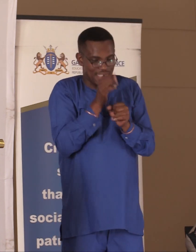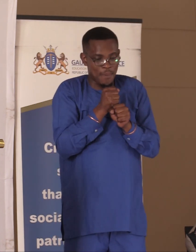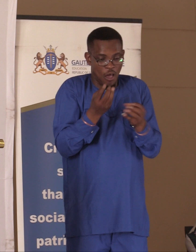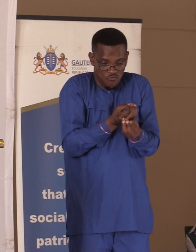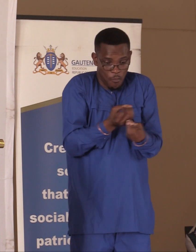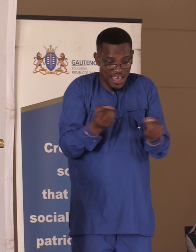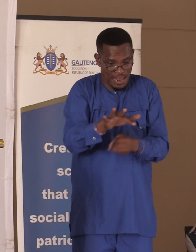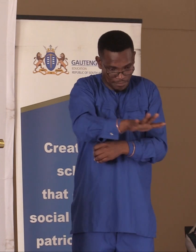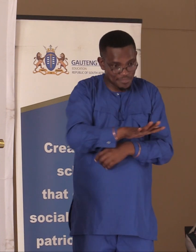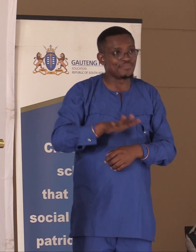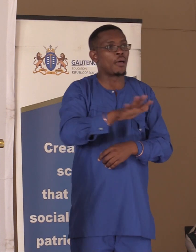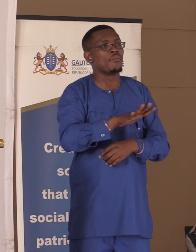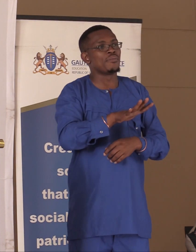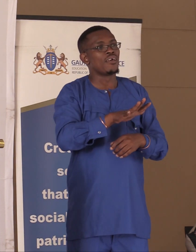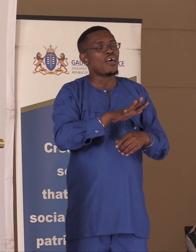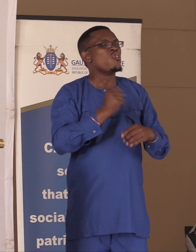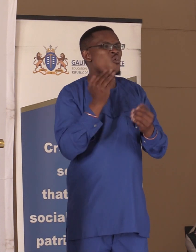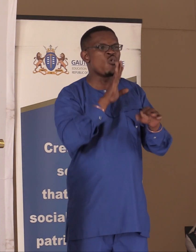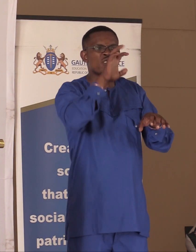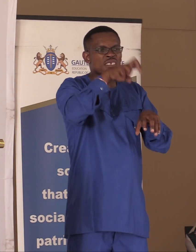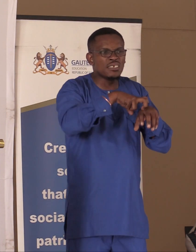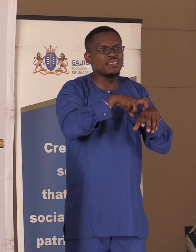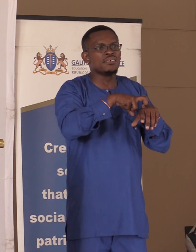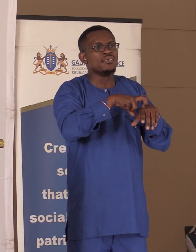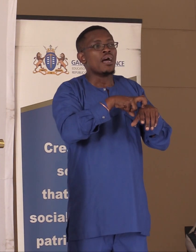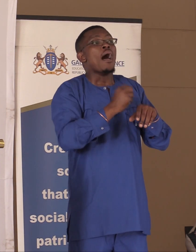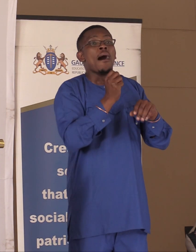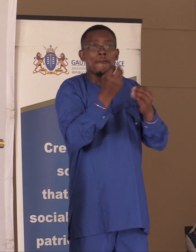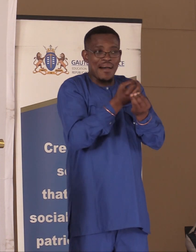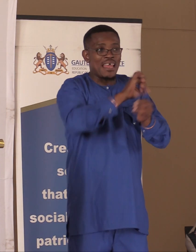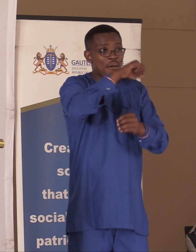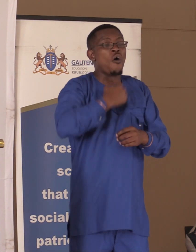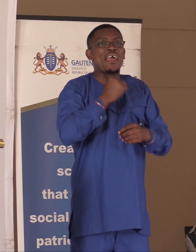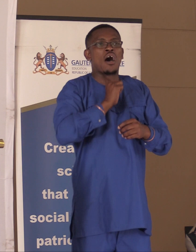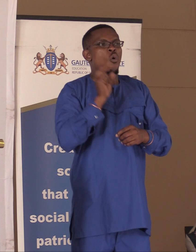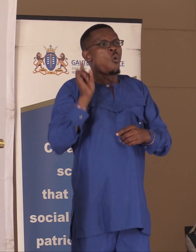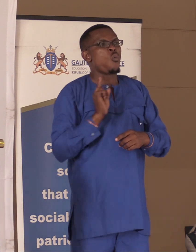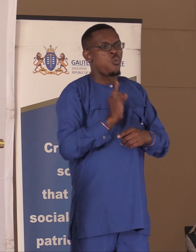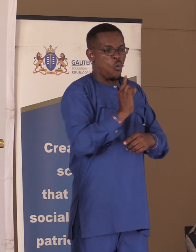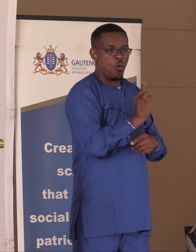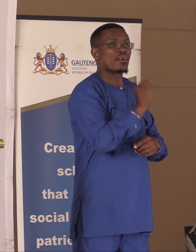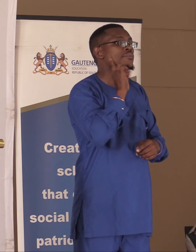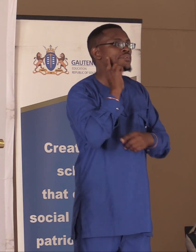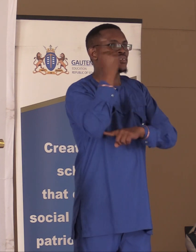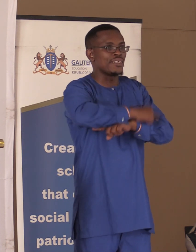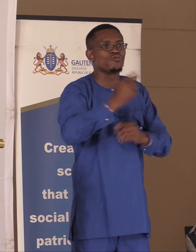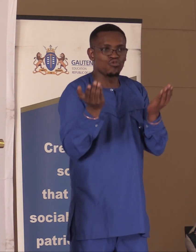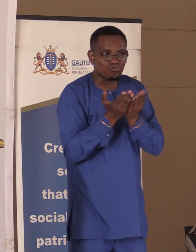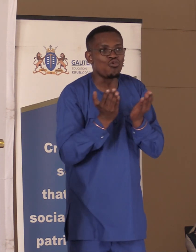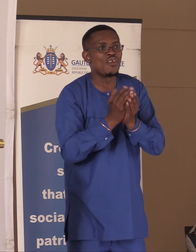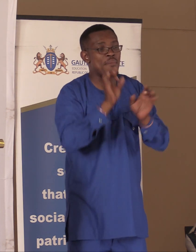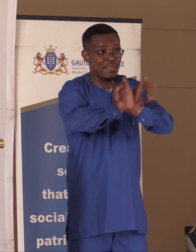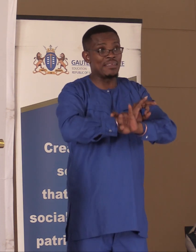accommodate a bale baba namelang di taxi, baruna baba tanka mauto, rara hahuna space. Let the